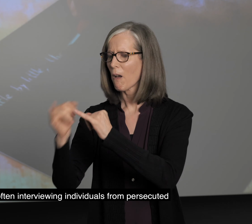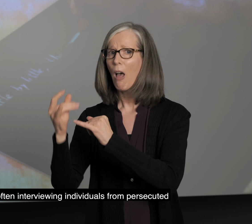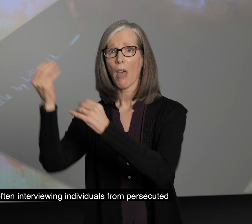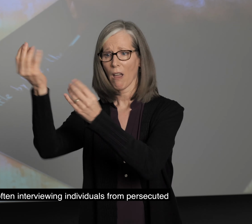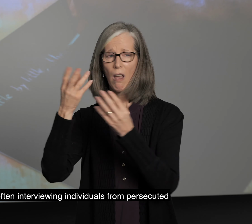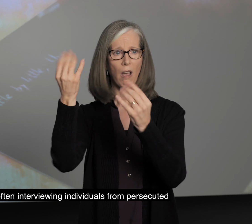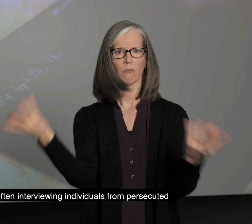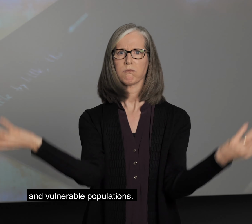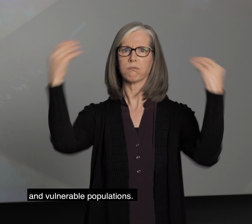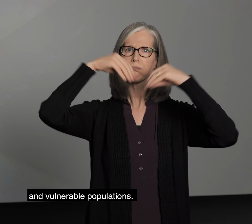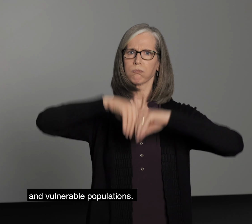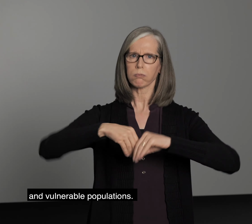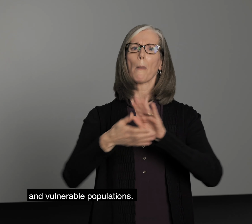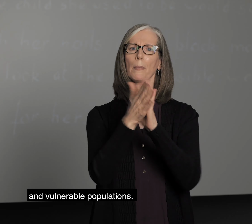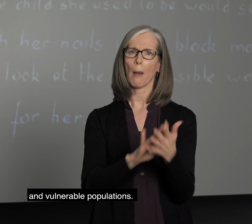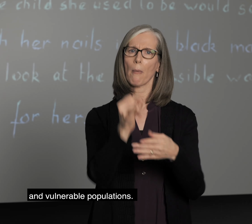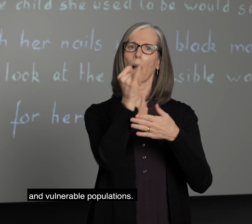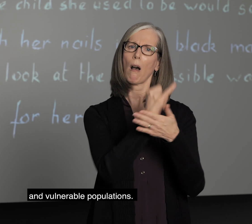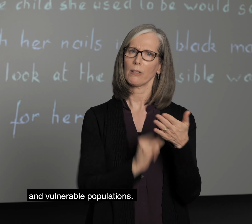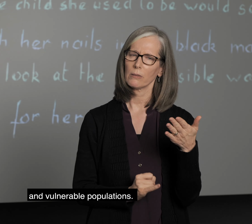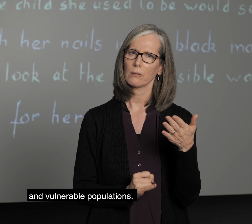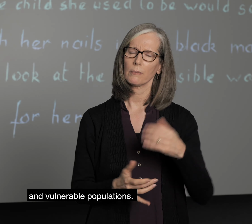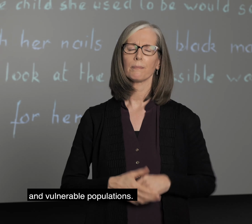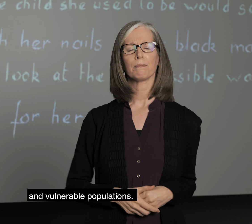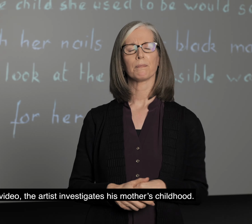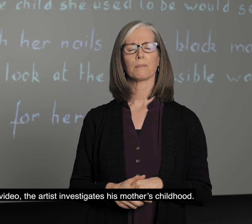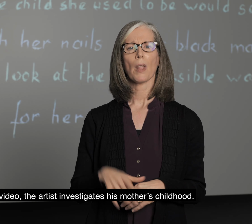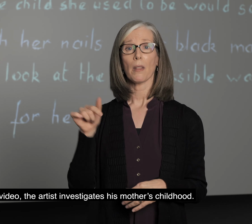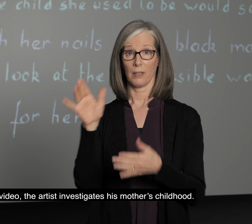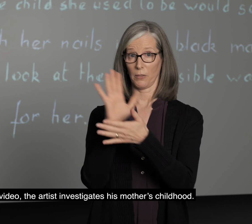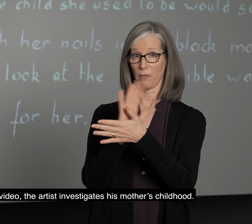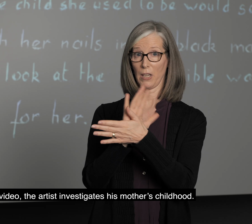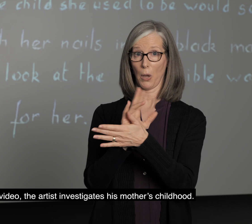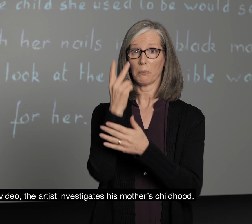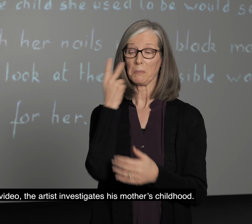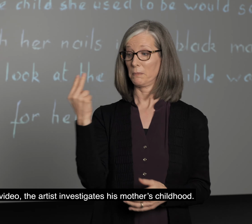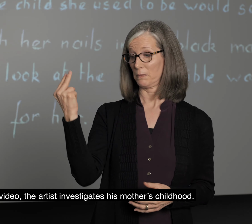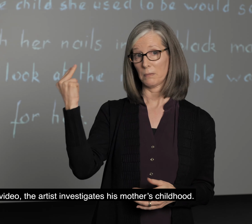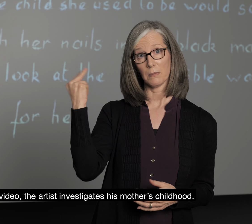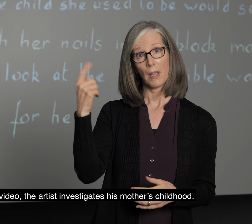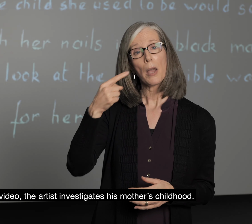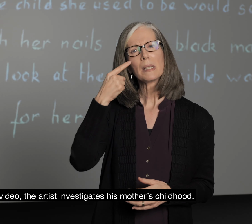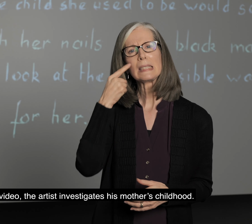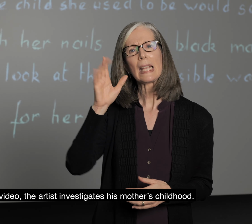from persecuted and vulnerable populations. For this video, the artist investigates his mother's childhood.